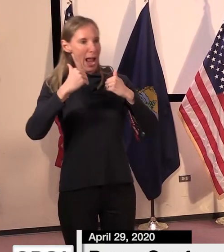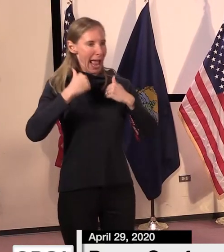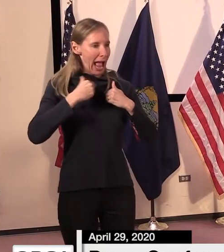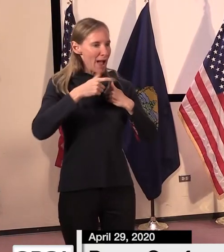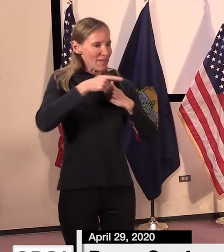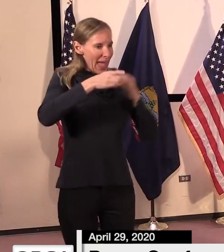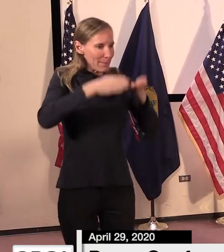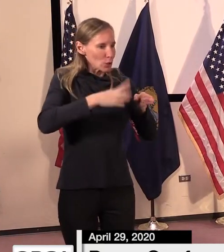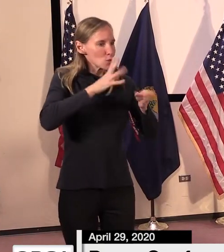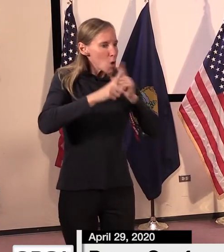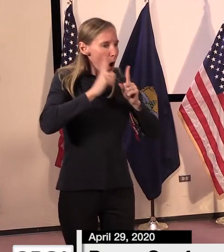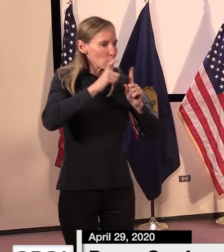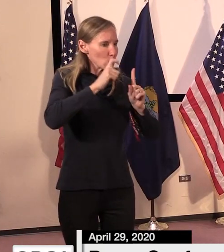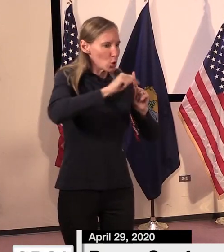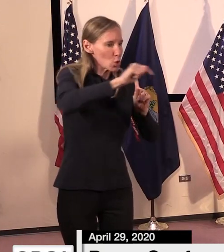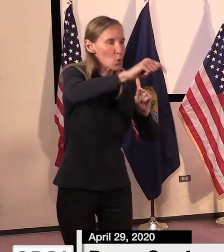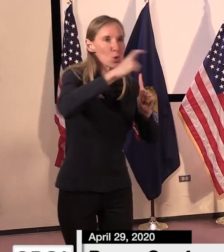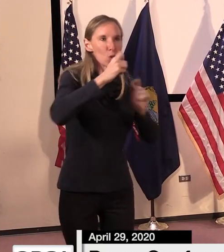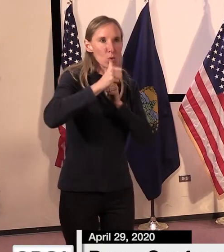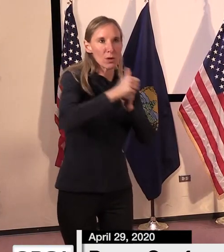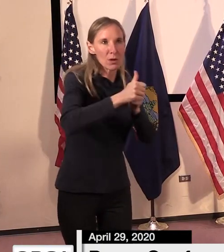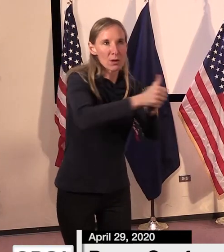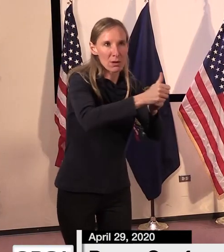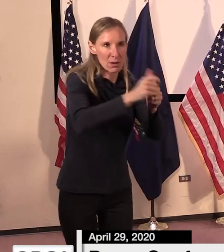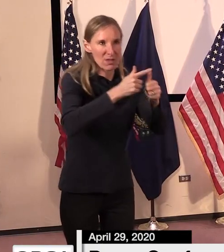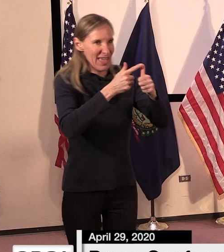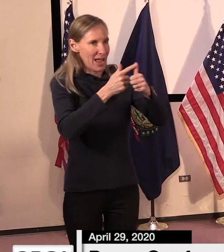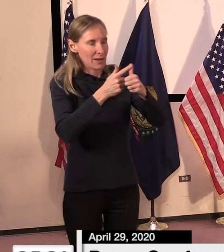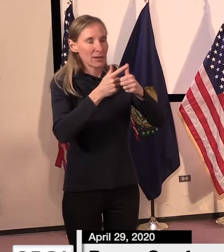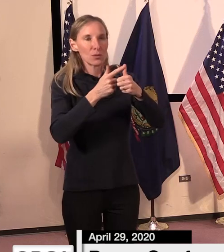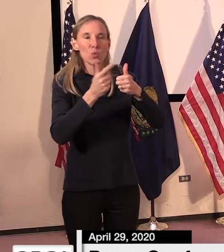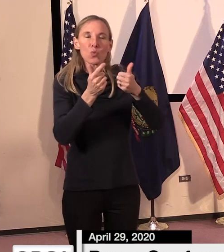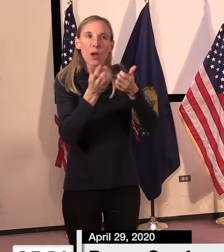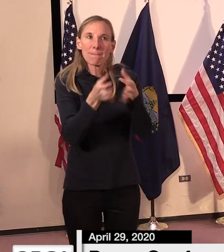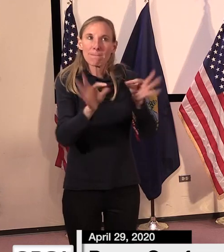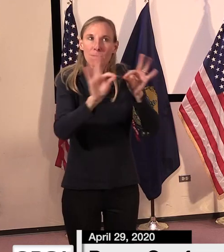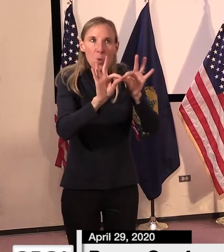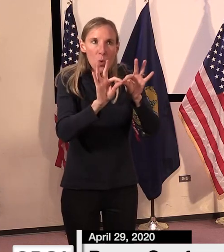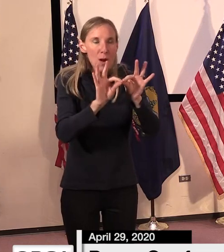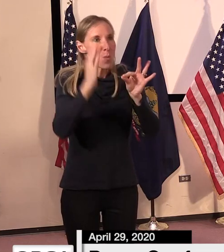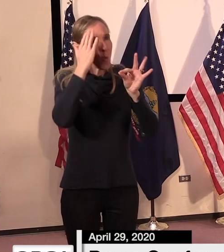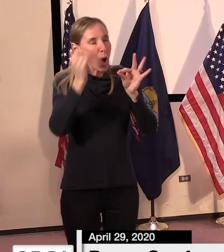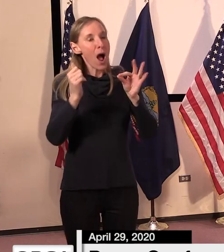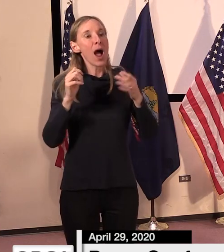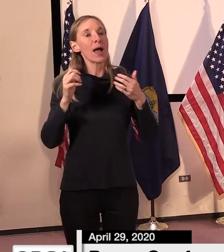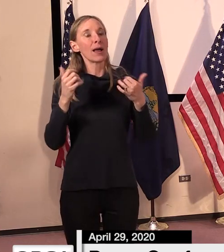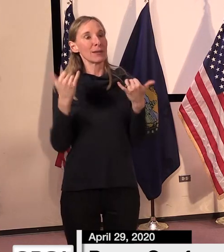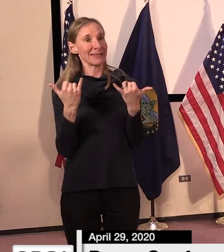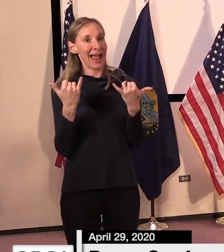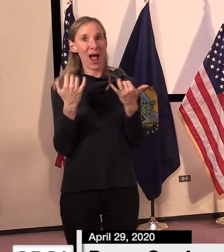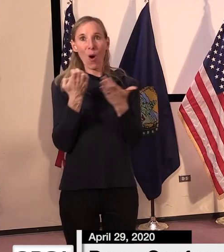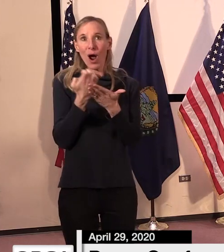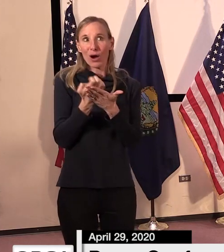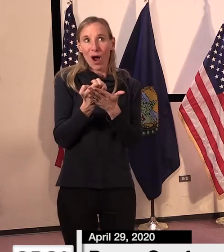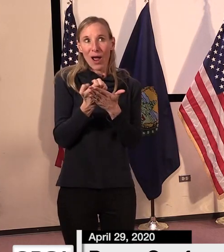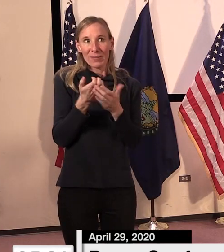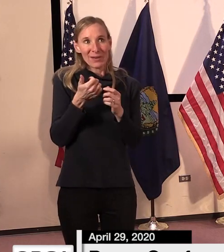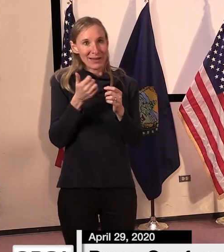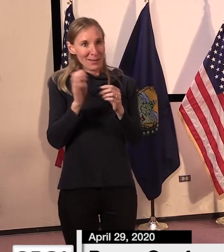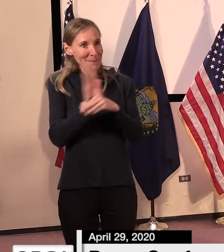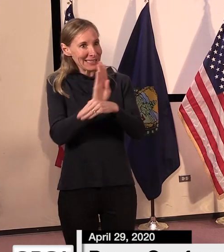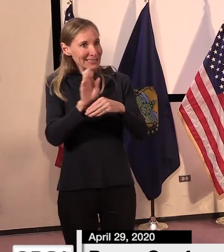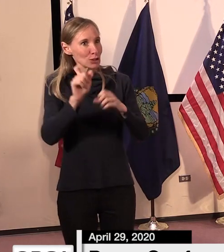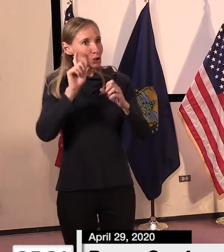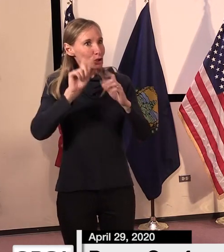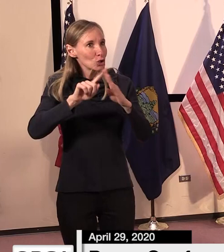incredibly important to restart our economy, because as we ease those restrictions, more testing and tracing will help us quickly